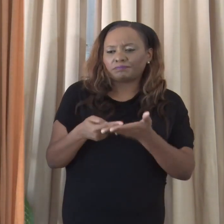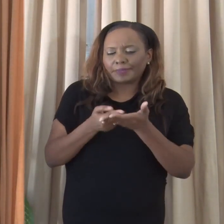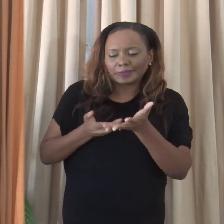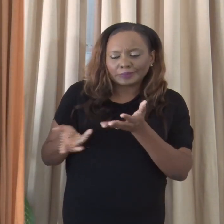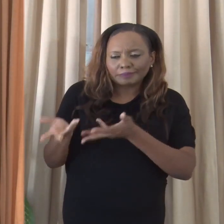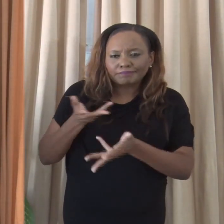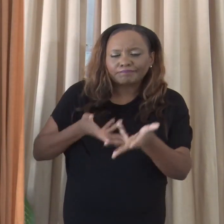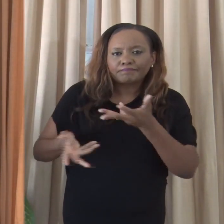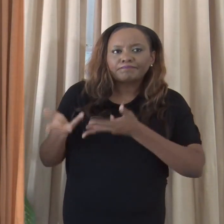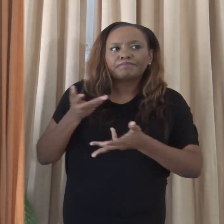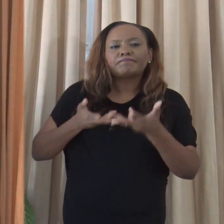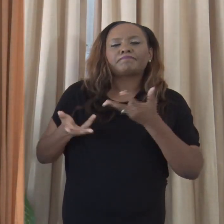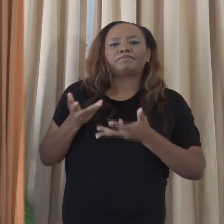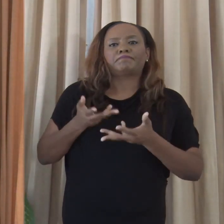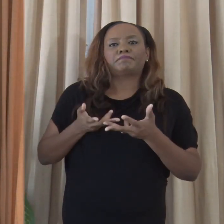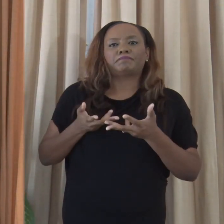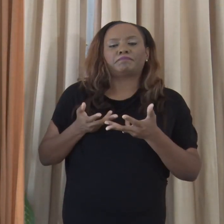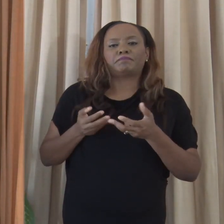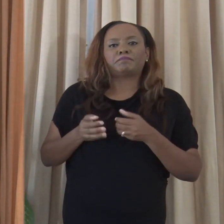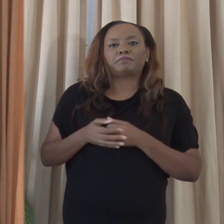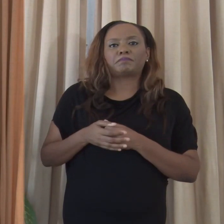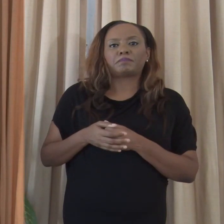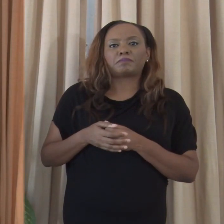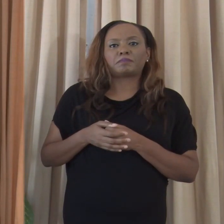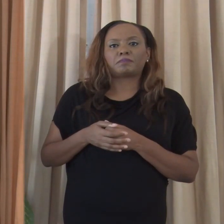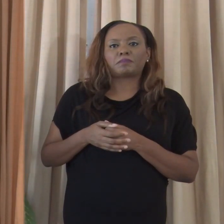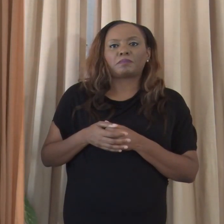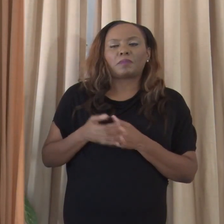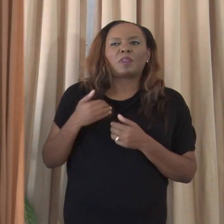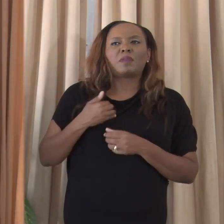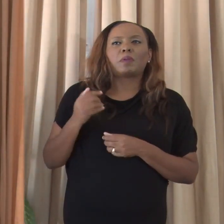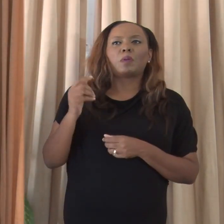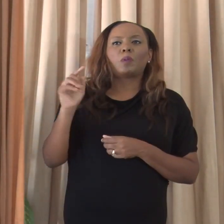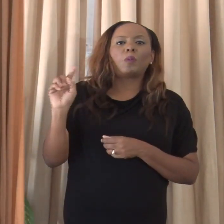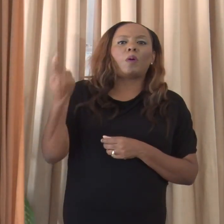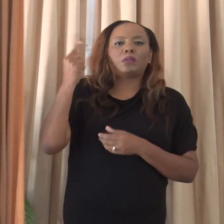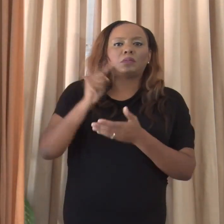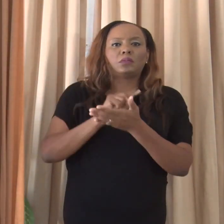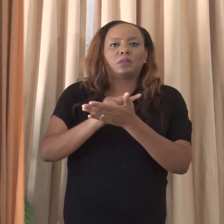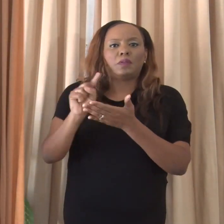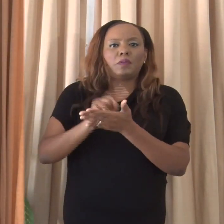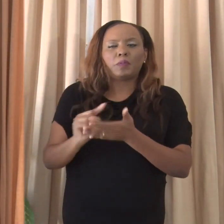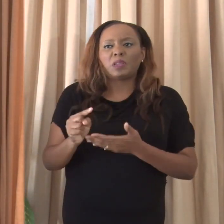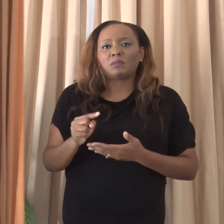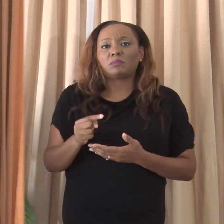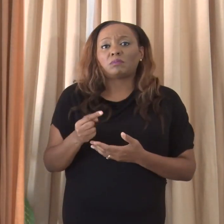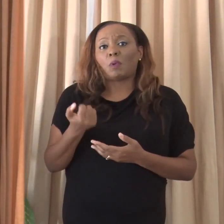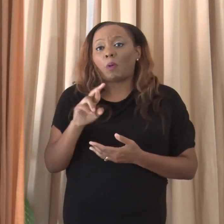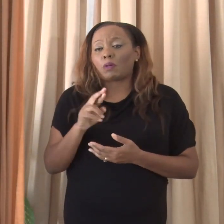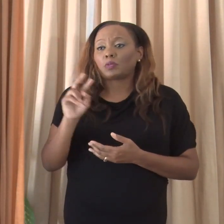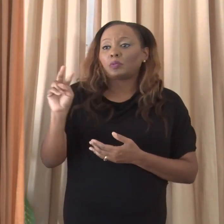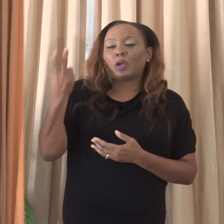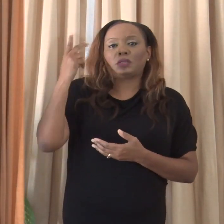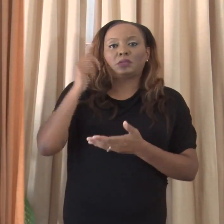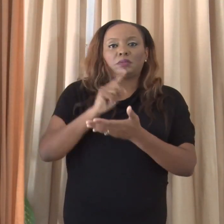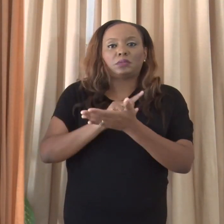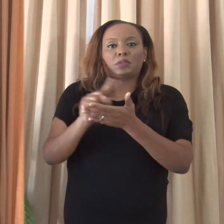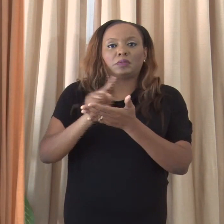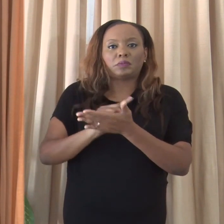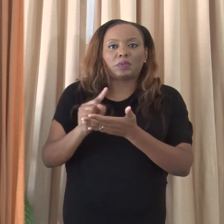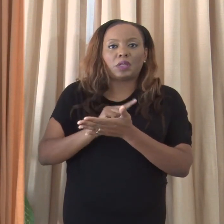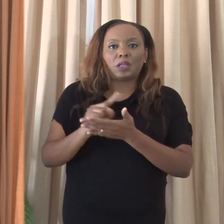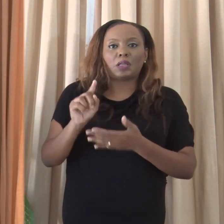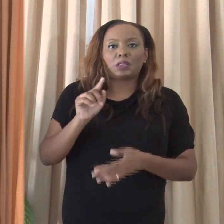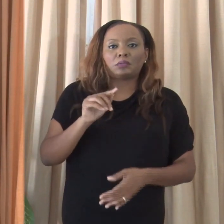us, hopefully if the discussions go well, to again have at least a once weekly flight, if not twice weekly, from Barbados to